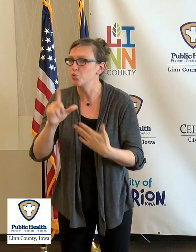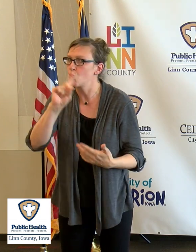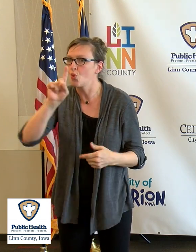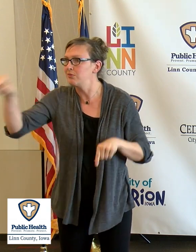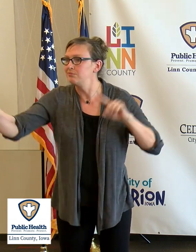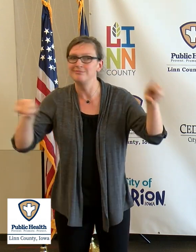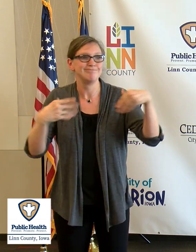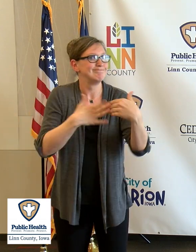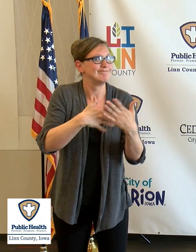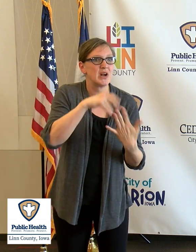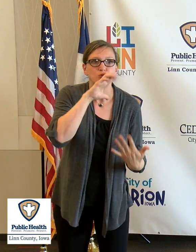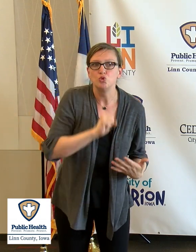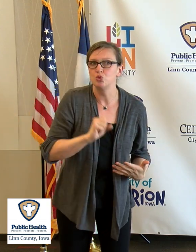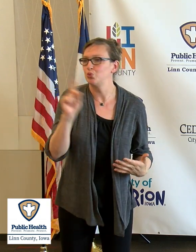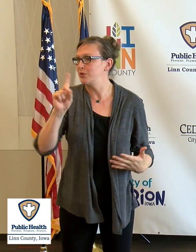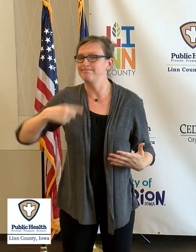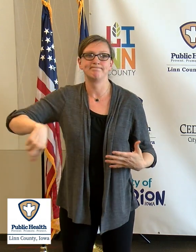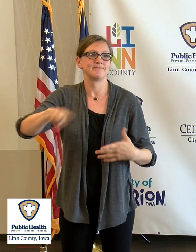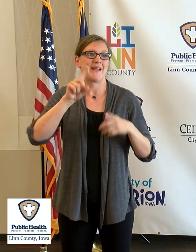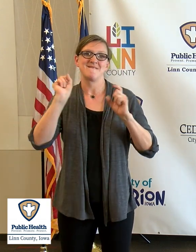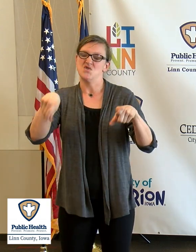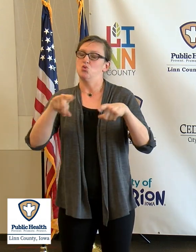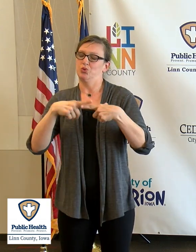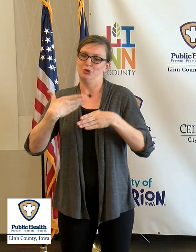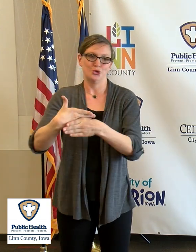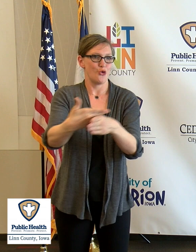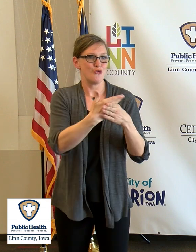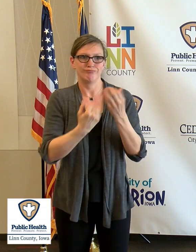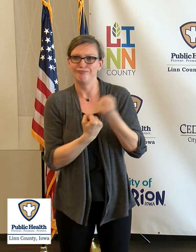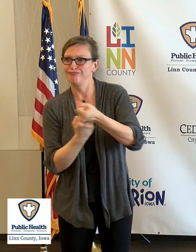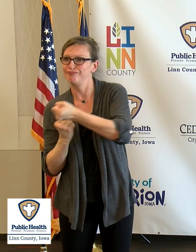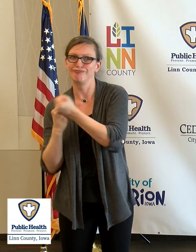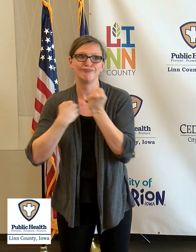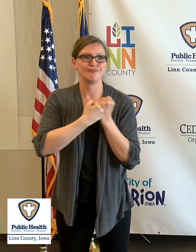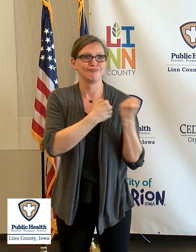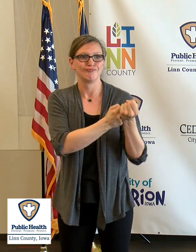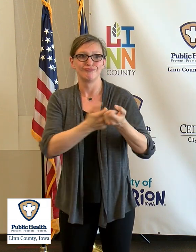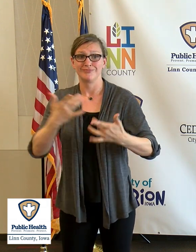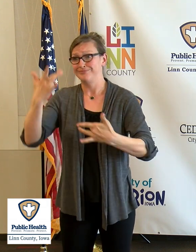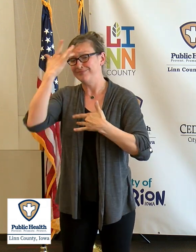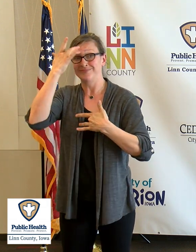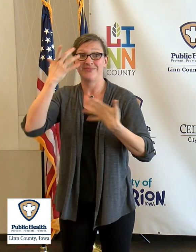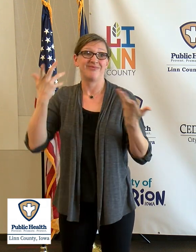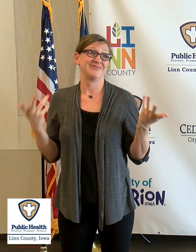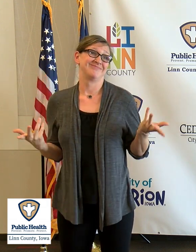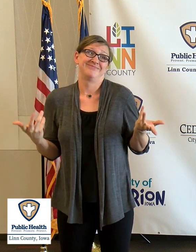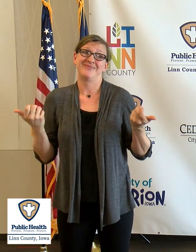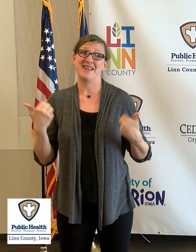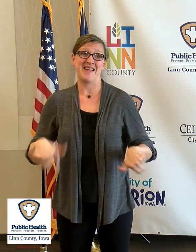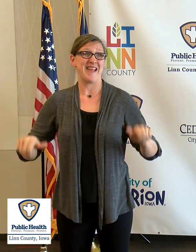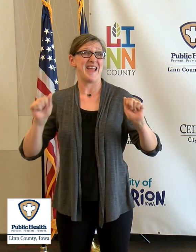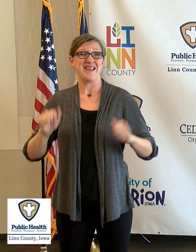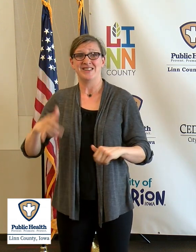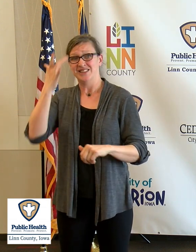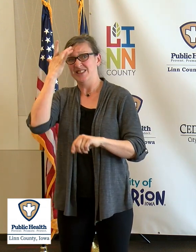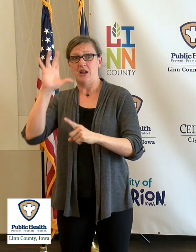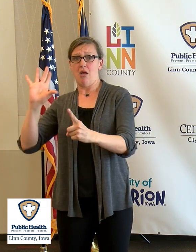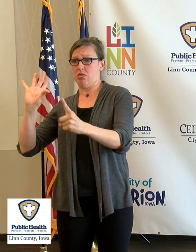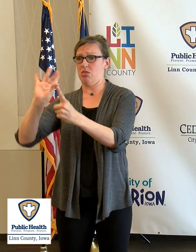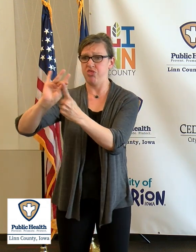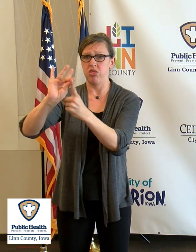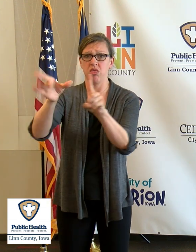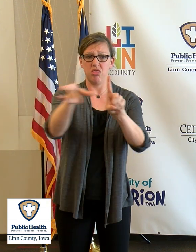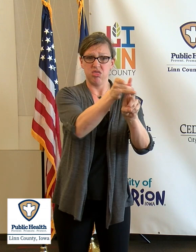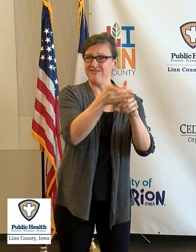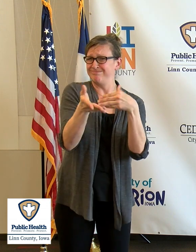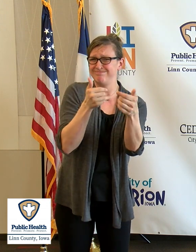one another. And since a virus can infect each and every one of us with no regard for our skin color, our